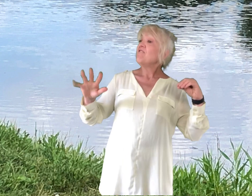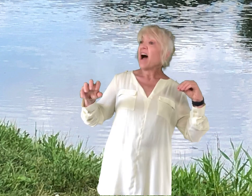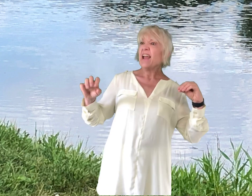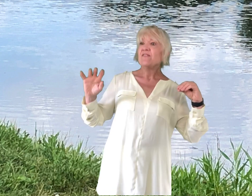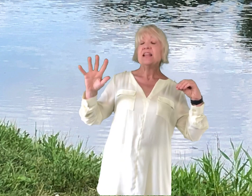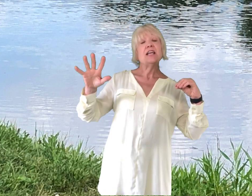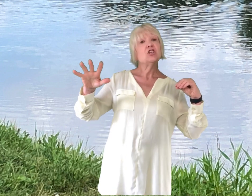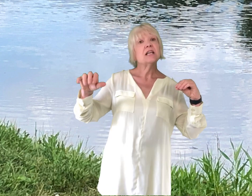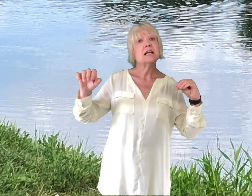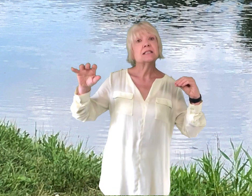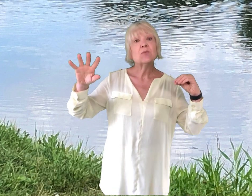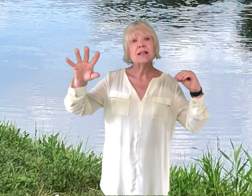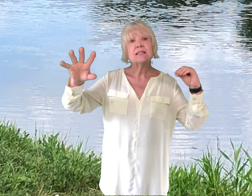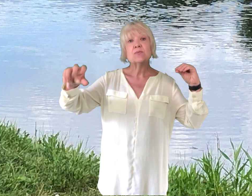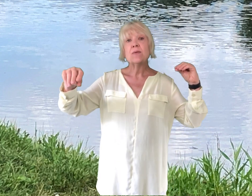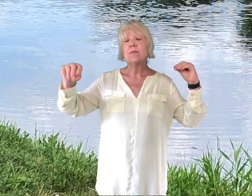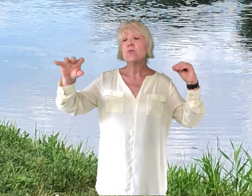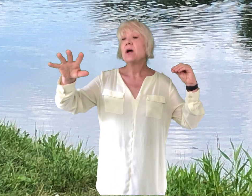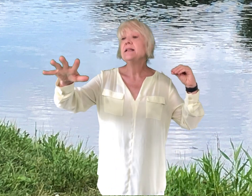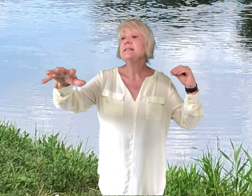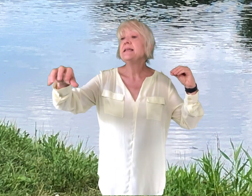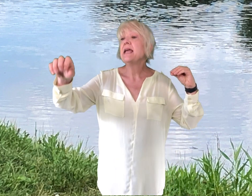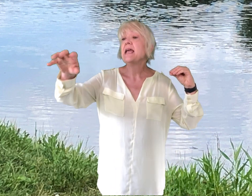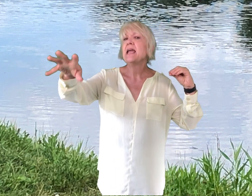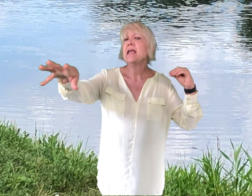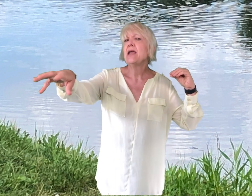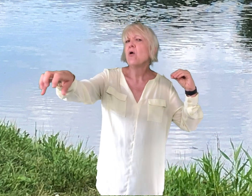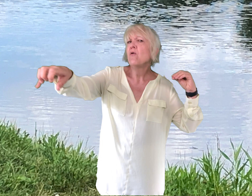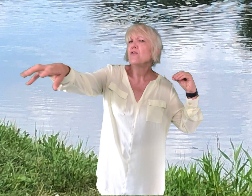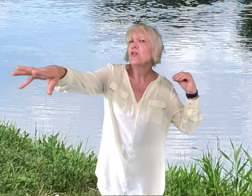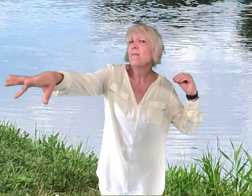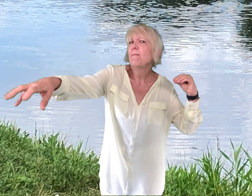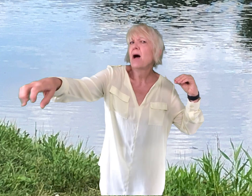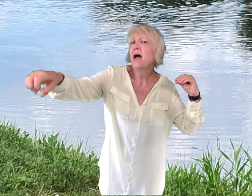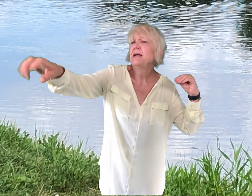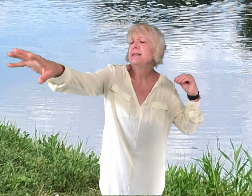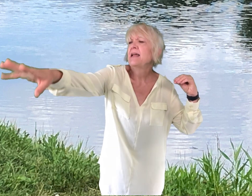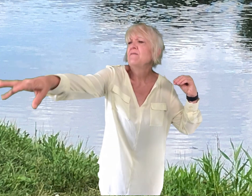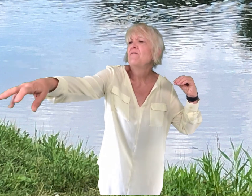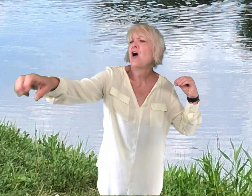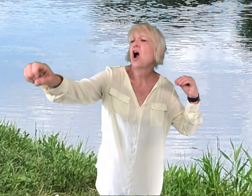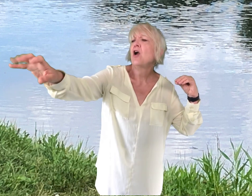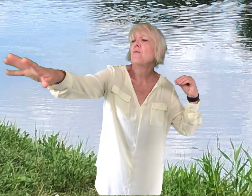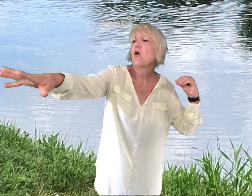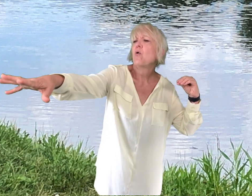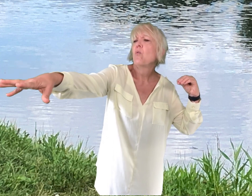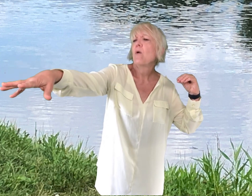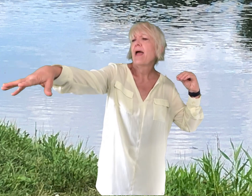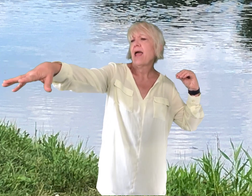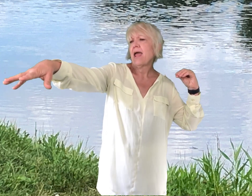Five little ducks went swimming one day over the pond and far away.